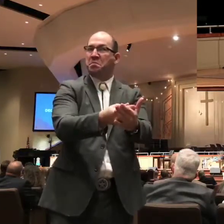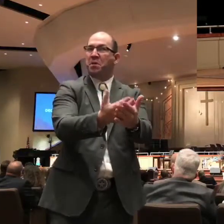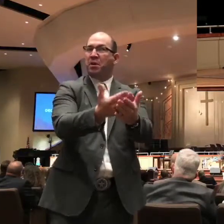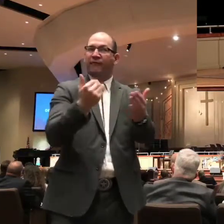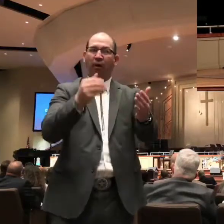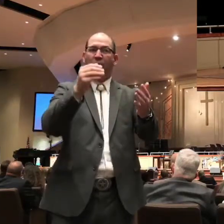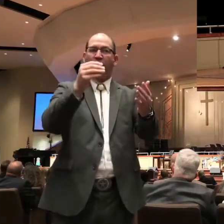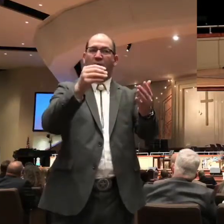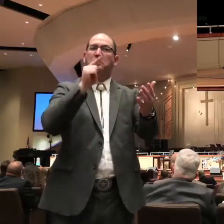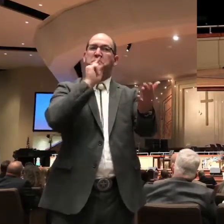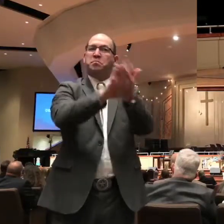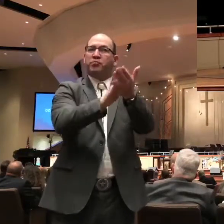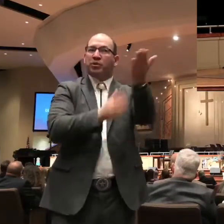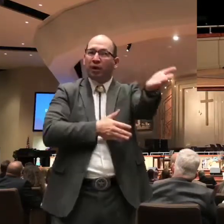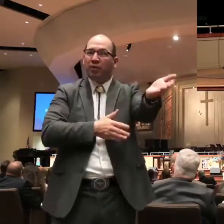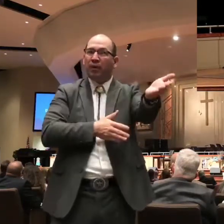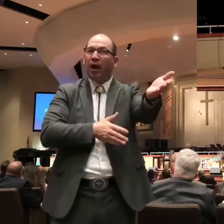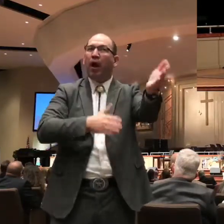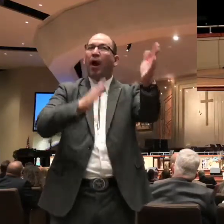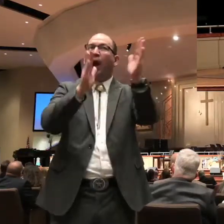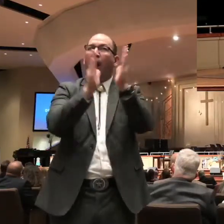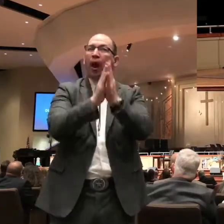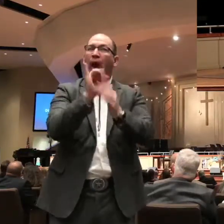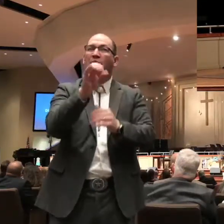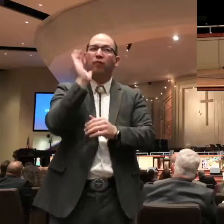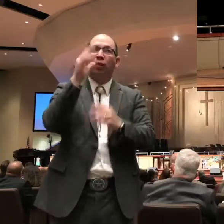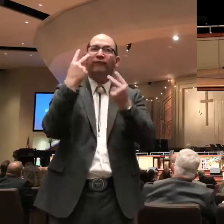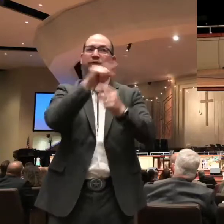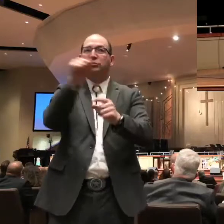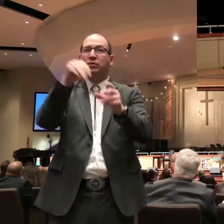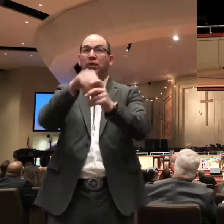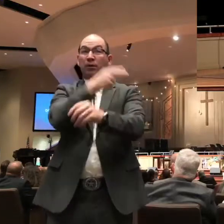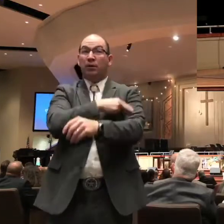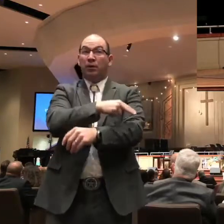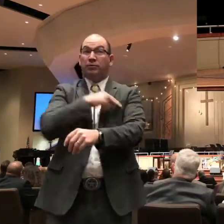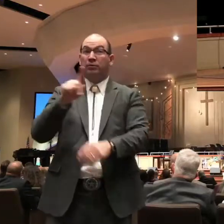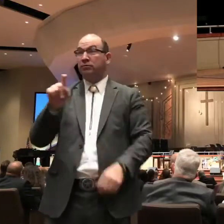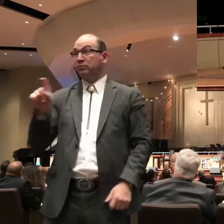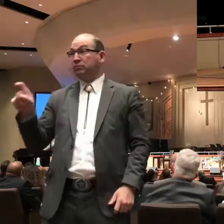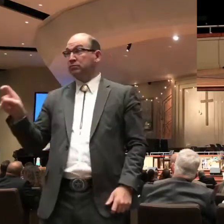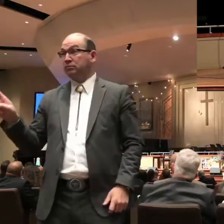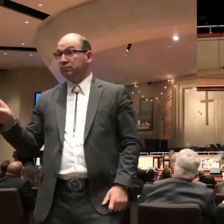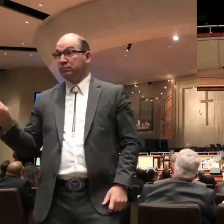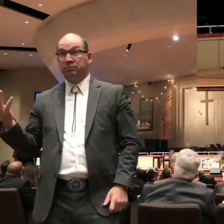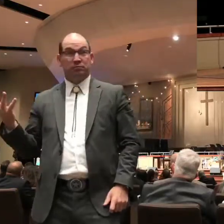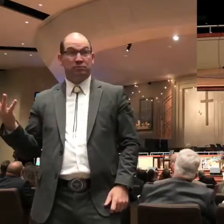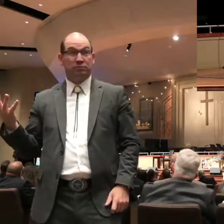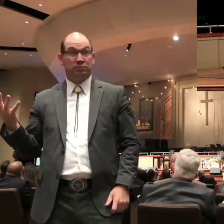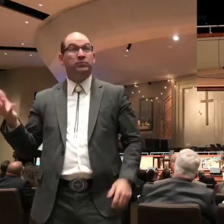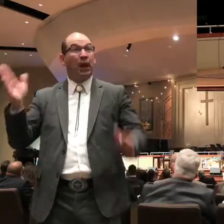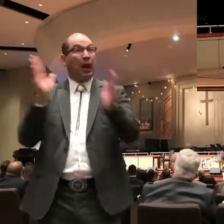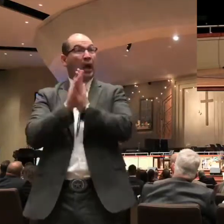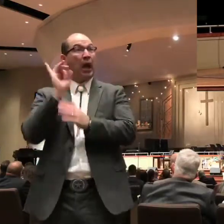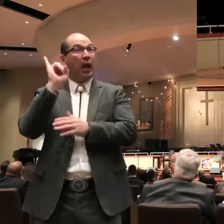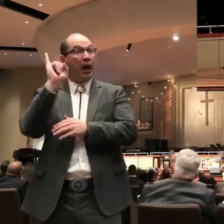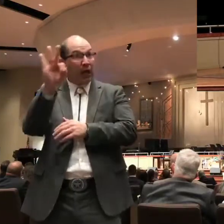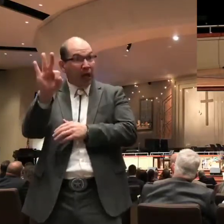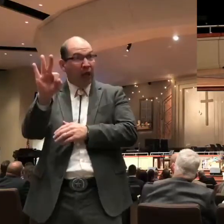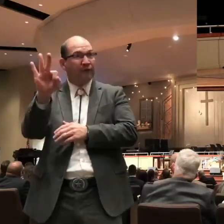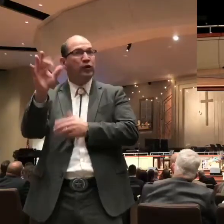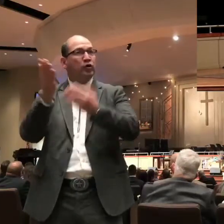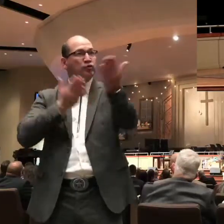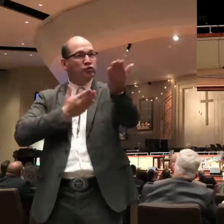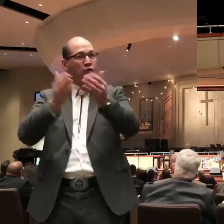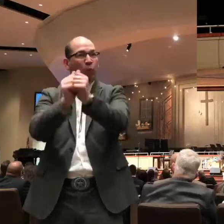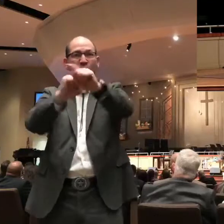are, why don't you ask yourself if they're going to visit you at the hospital next time you're in the hospital? Or why don't you check and see if they were in the nursery working with